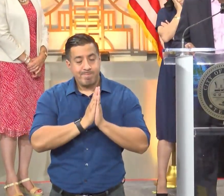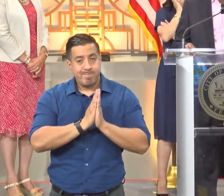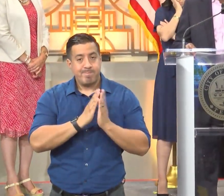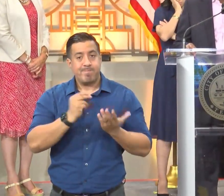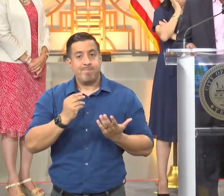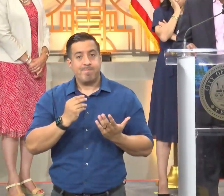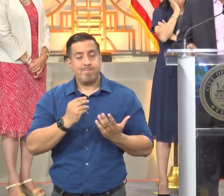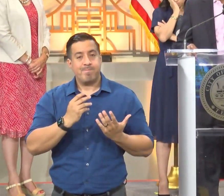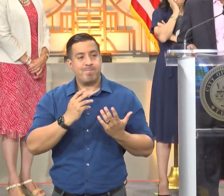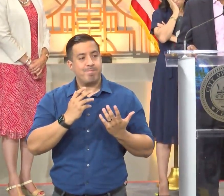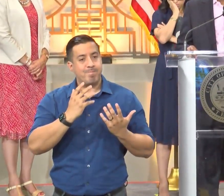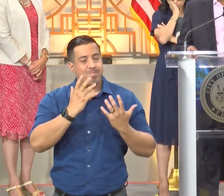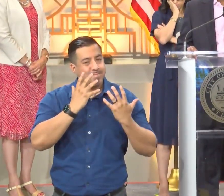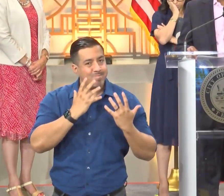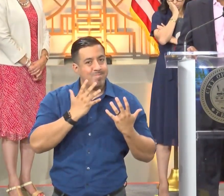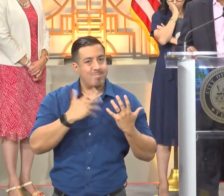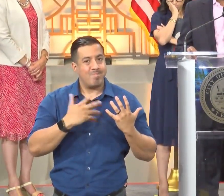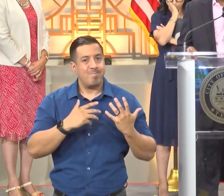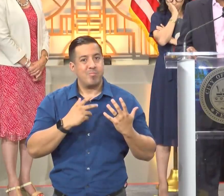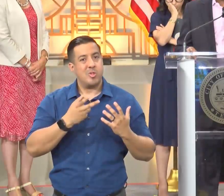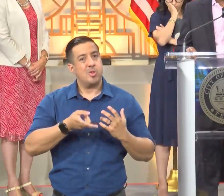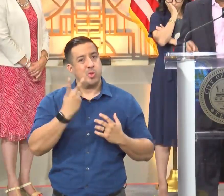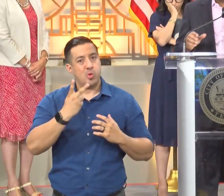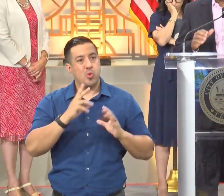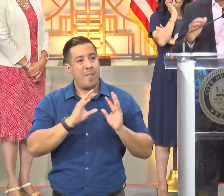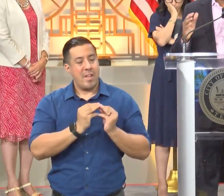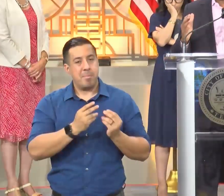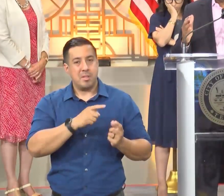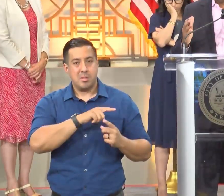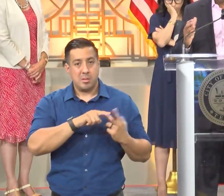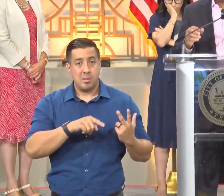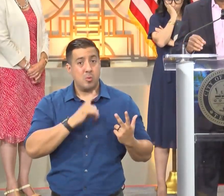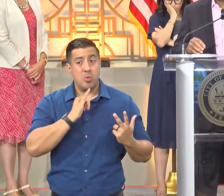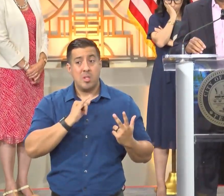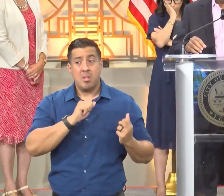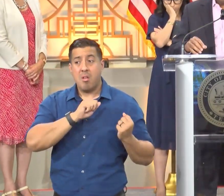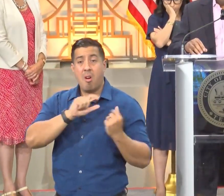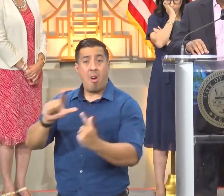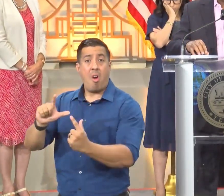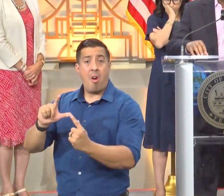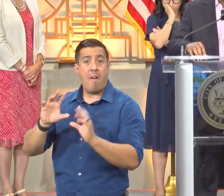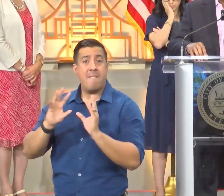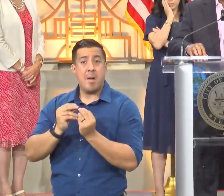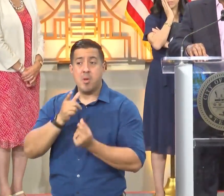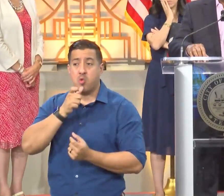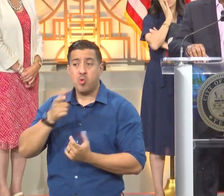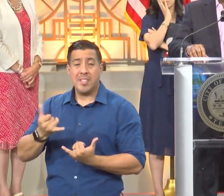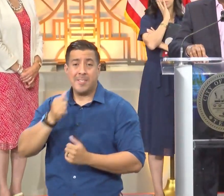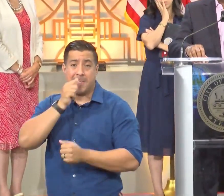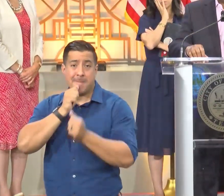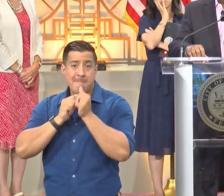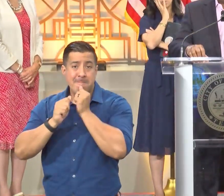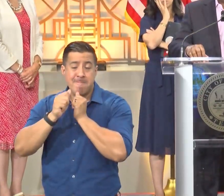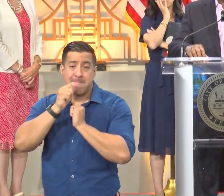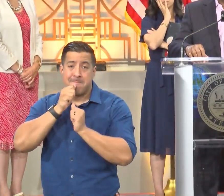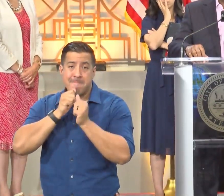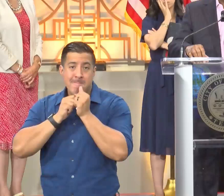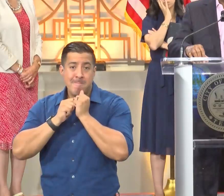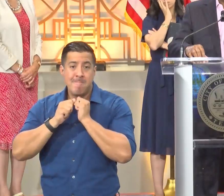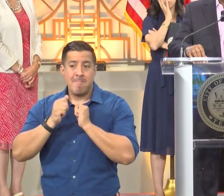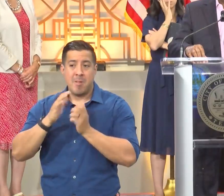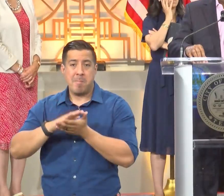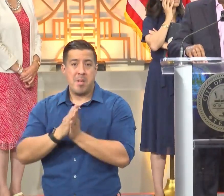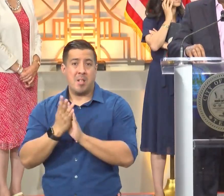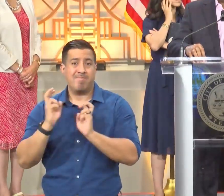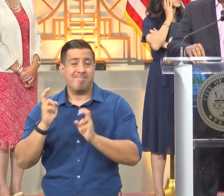condolences to these two respective families, and quite frankly, to all families who are suffering right now, who have been the victims